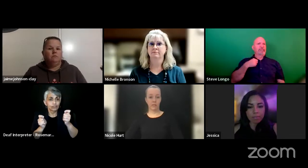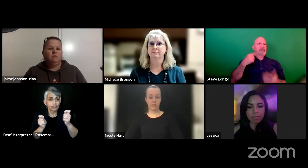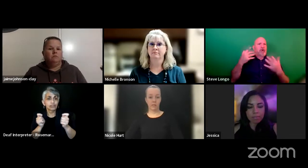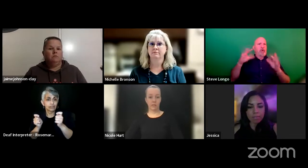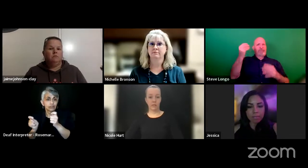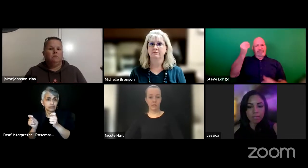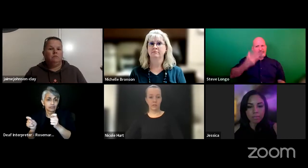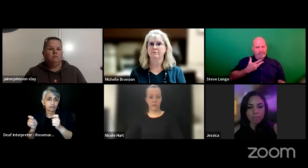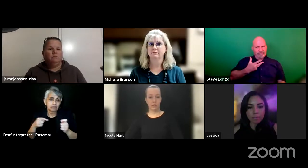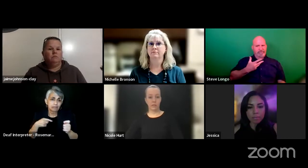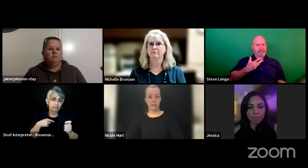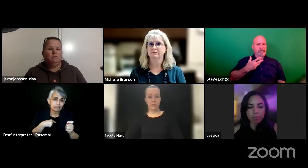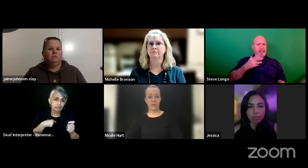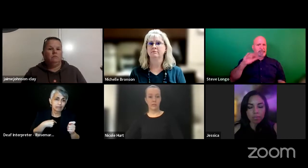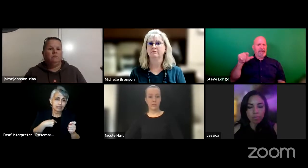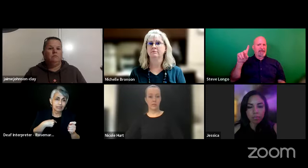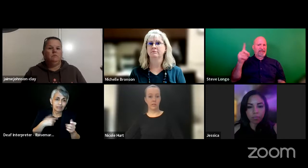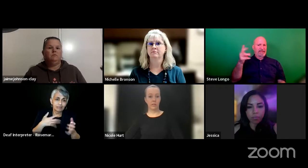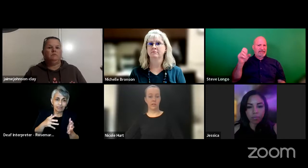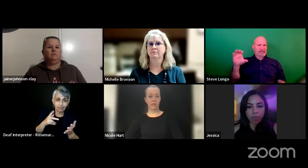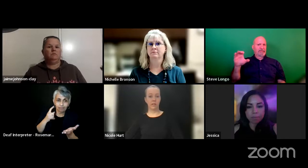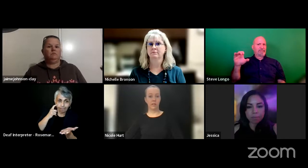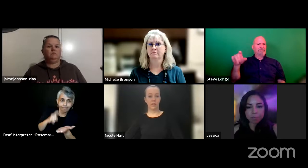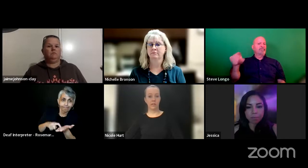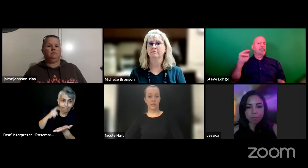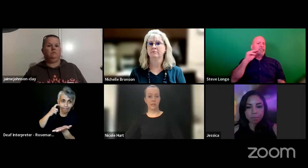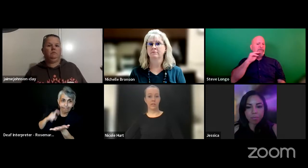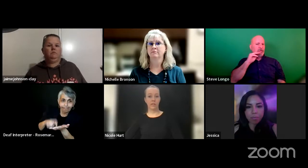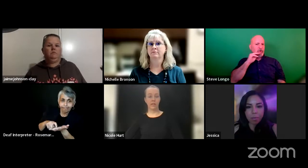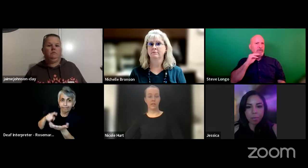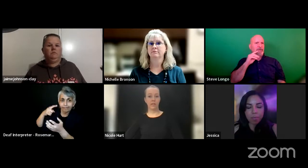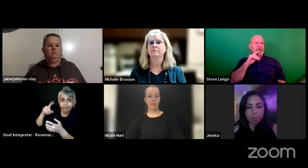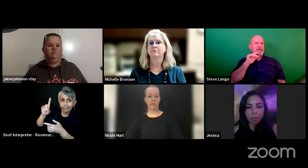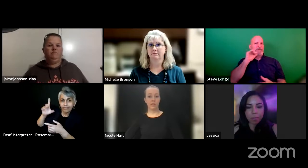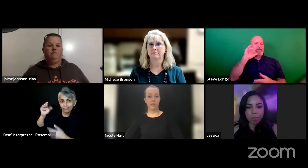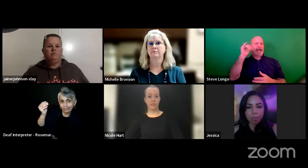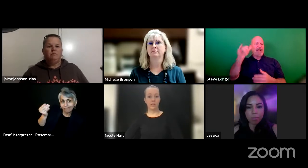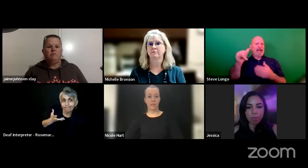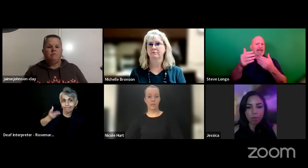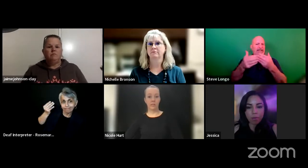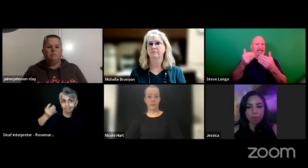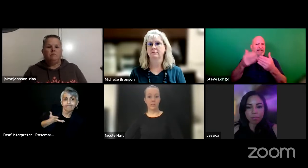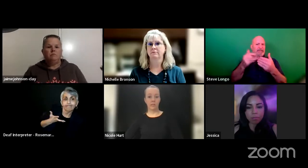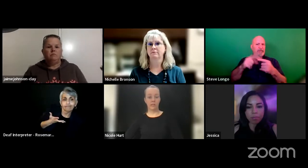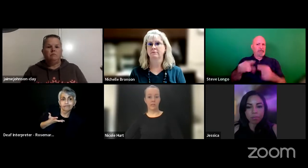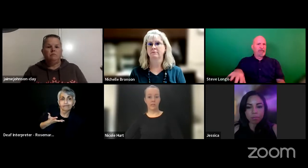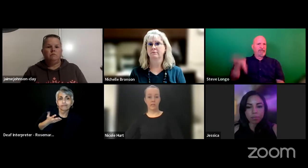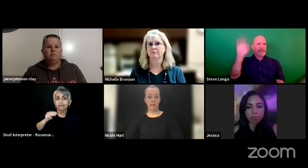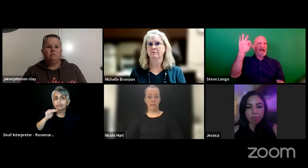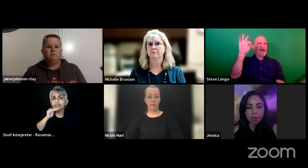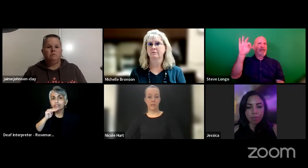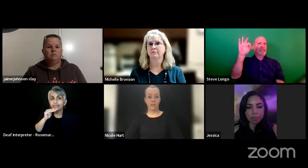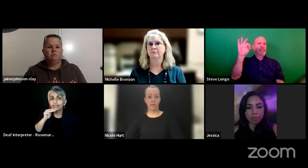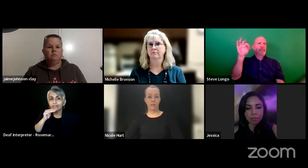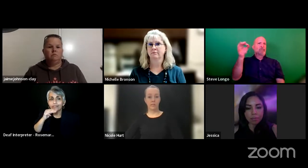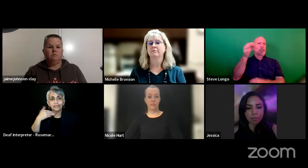DHHSC has seen some changes in December. I was informed by Michelle